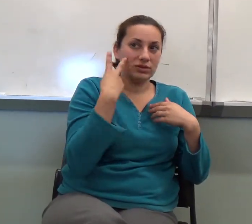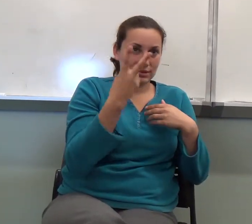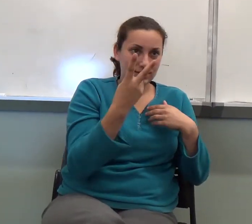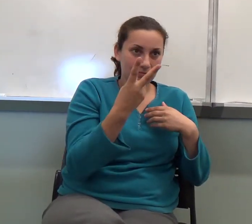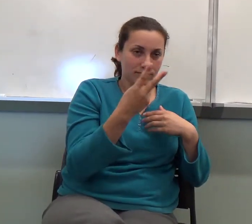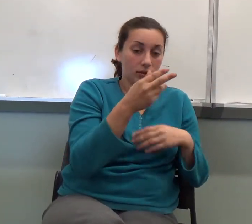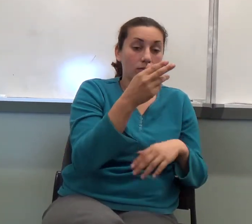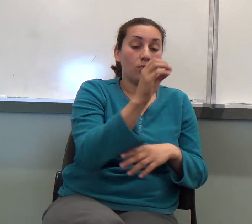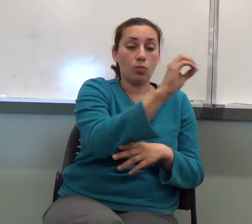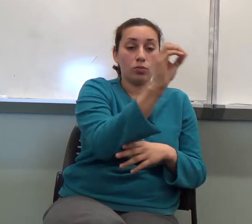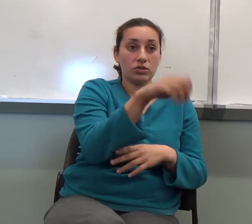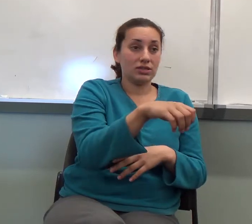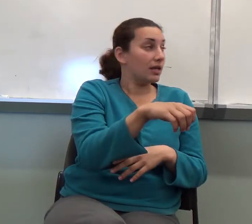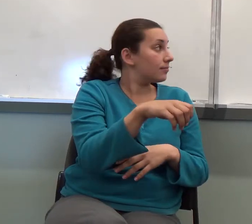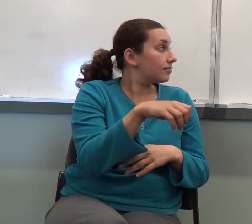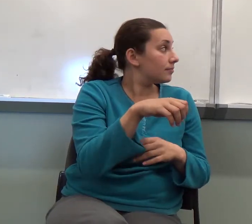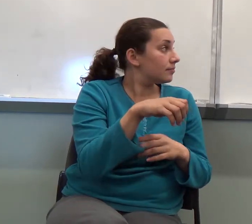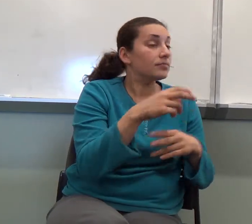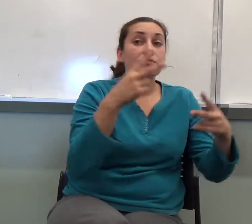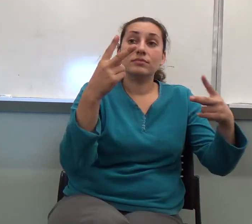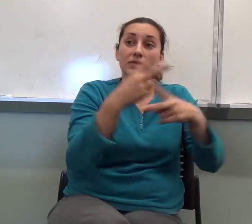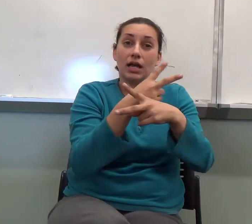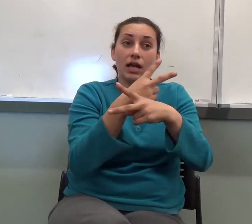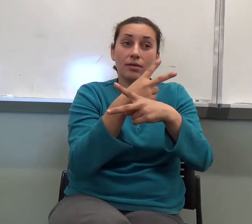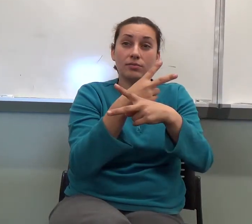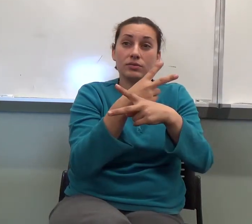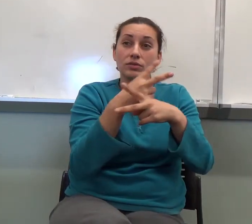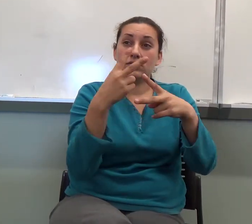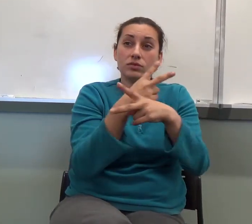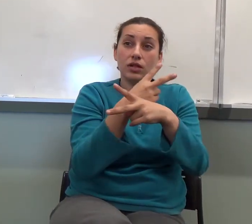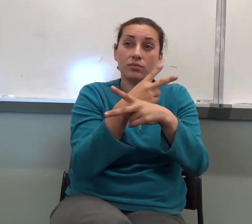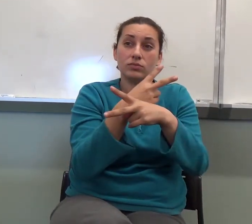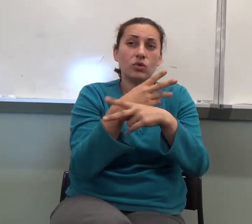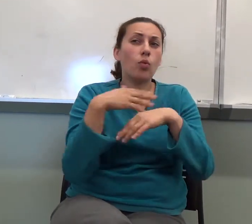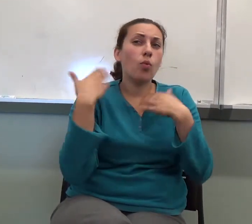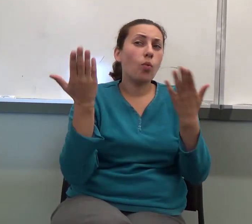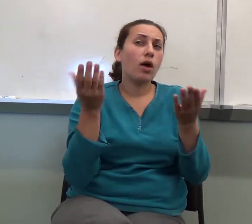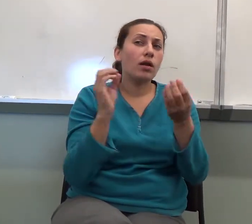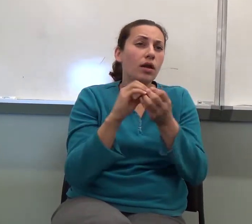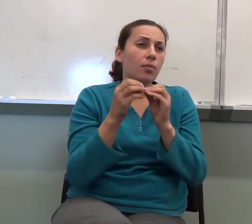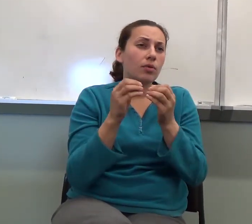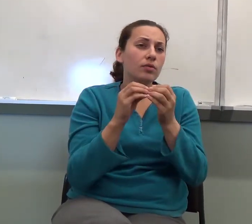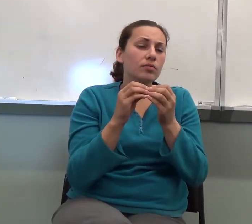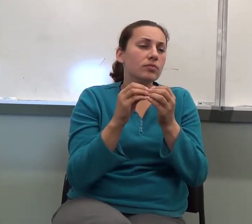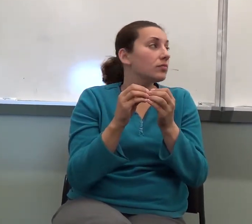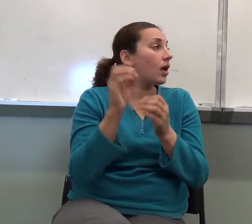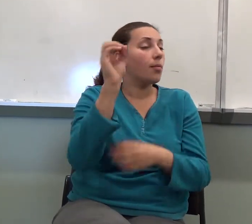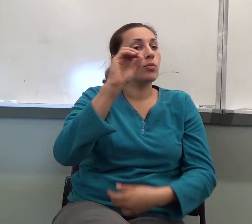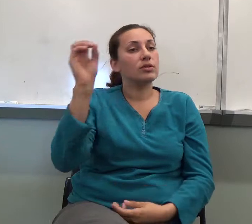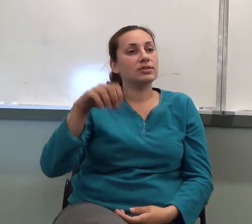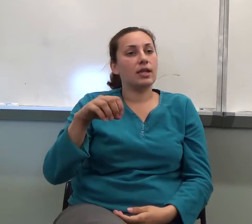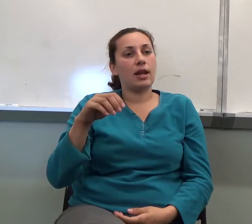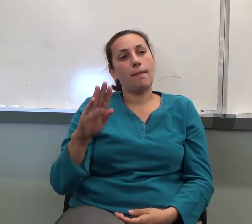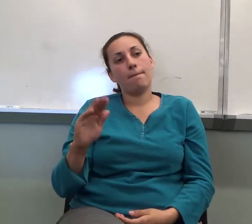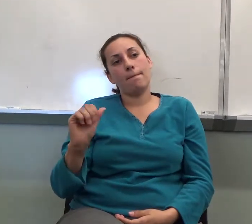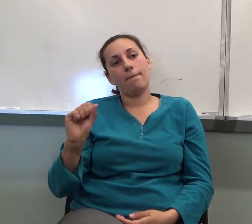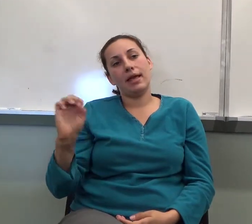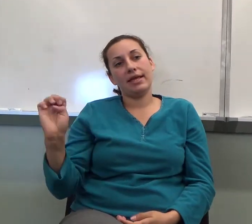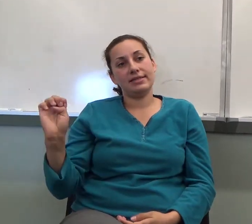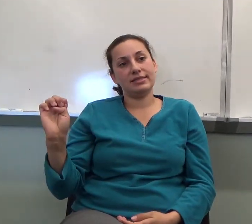Okay, that's multiplied by something called what number? Well, what's multiplied by percent here? The base. So therefore, this